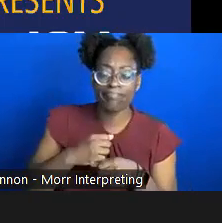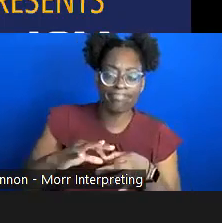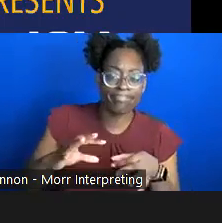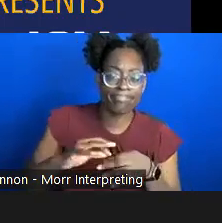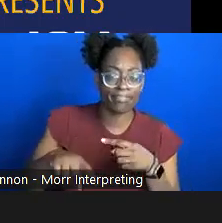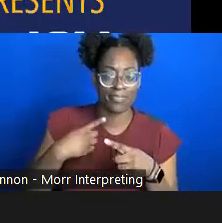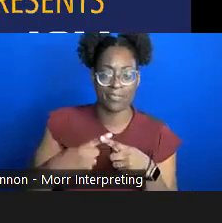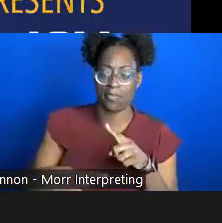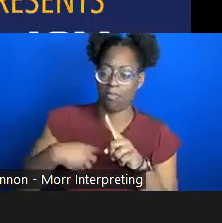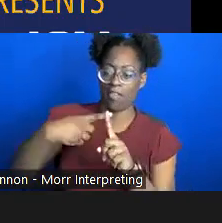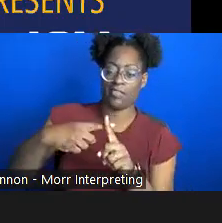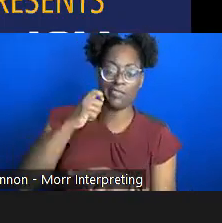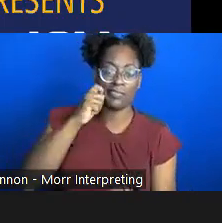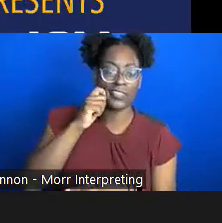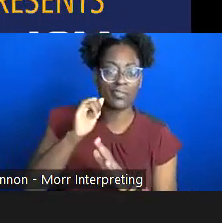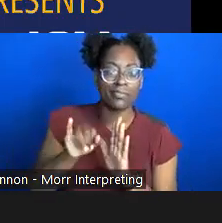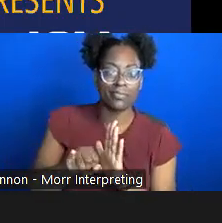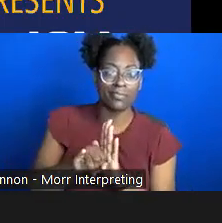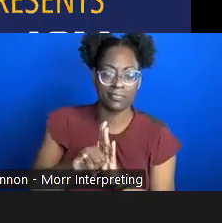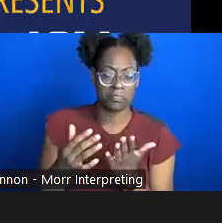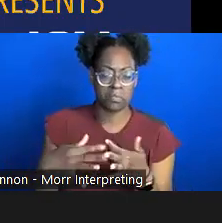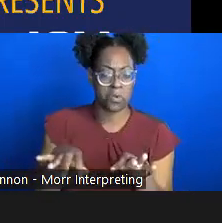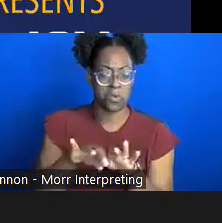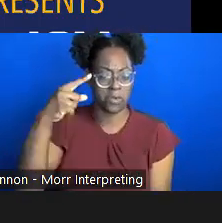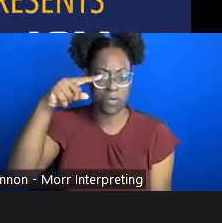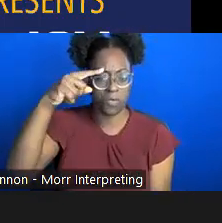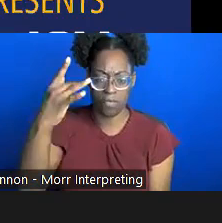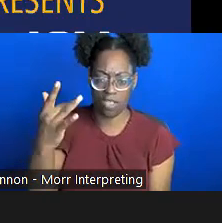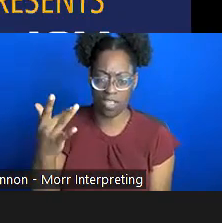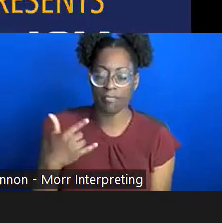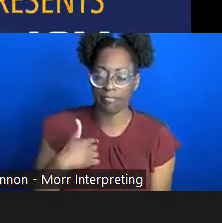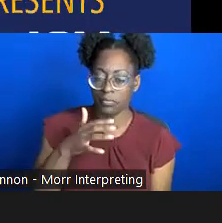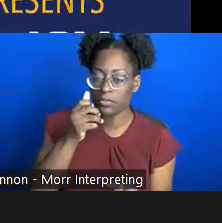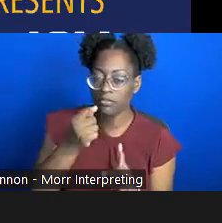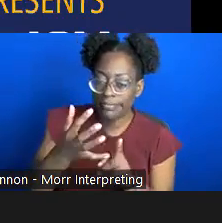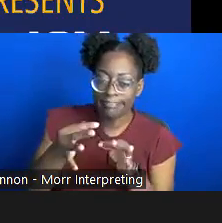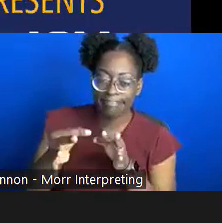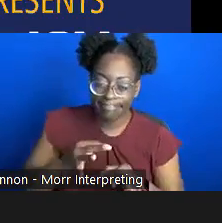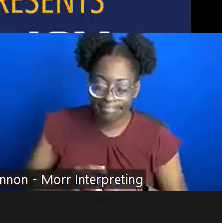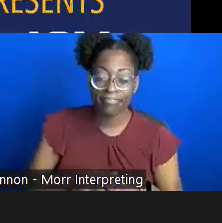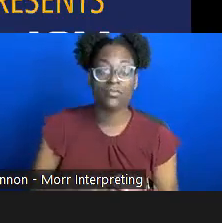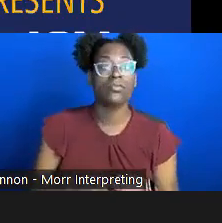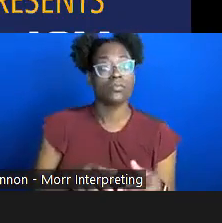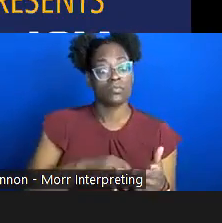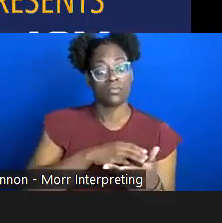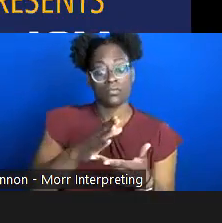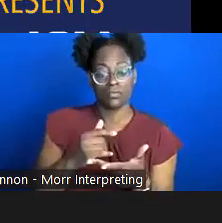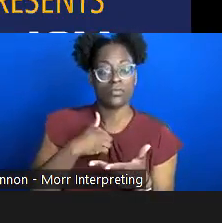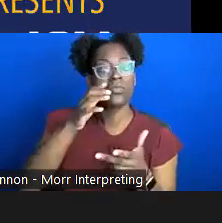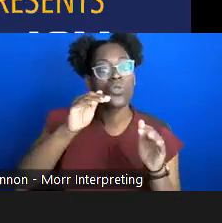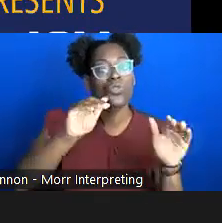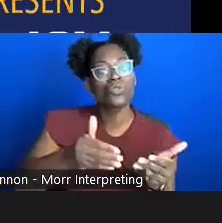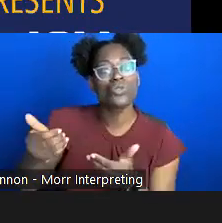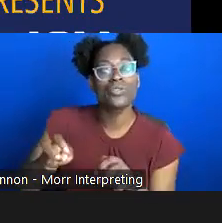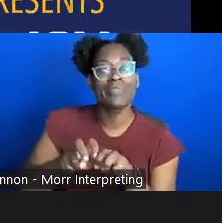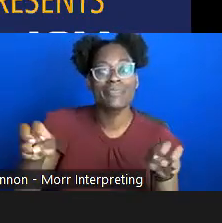our panelists, and then they will engage in what we're calling lightning talks. They'll talk for about 5 minutes about a topic